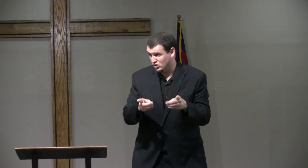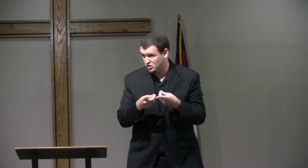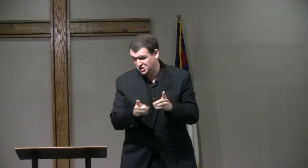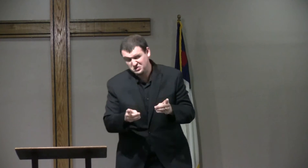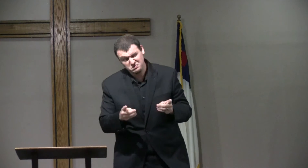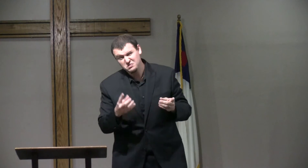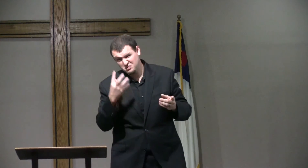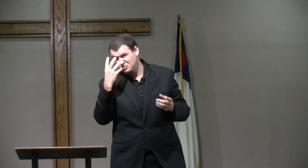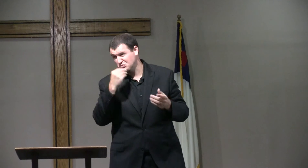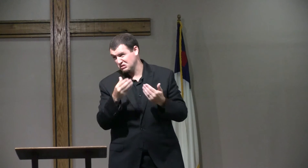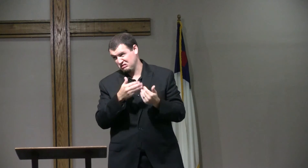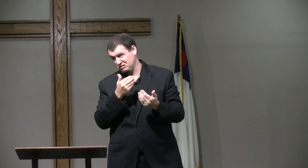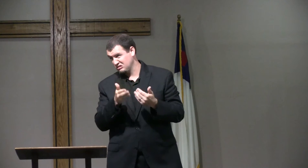So,